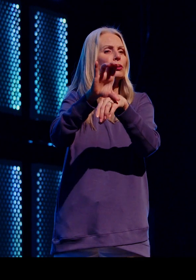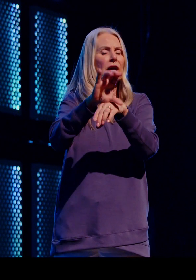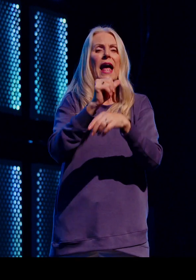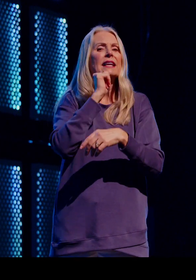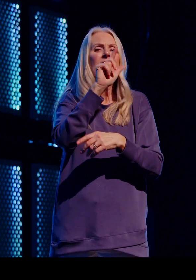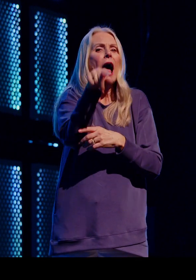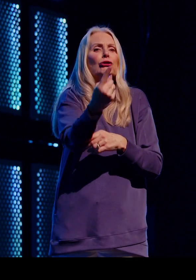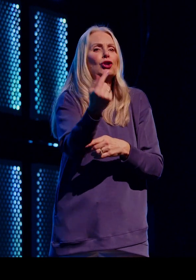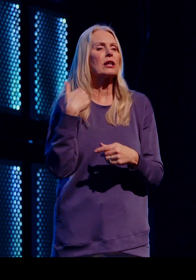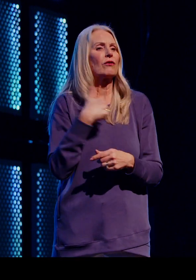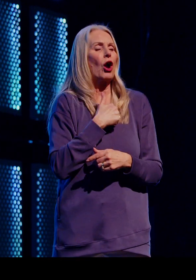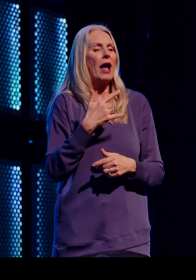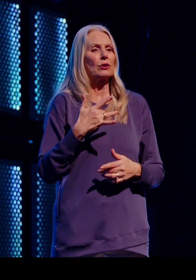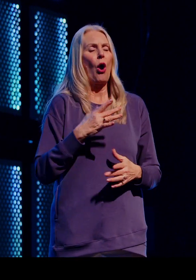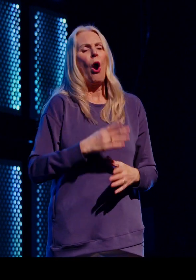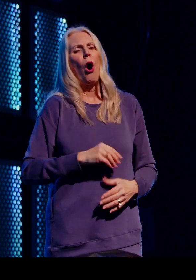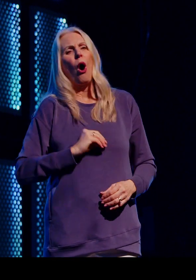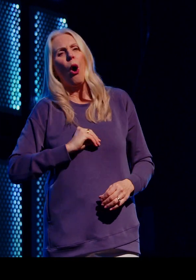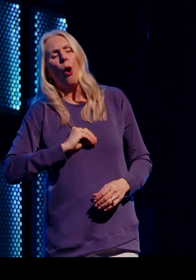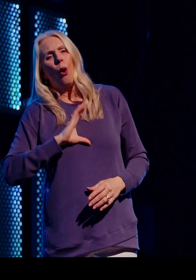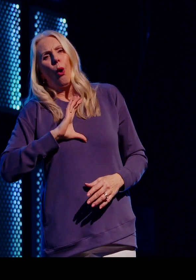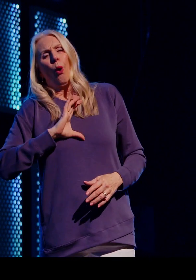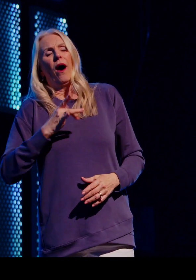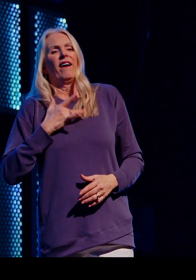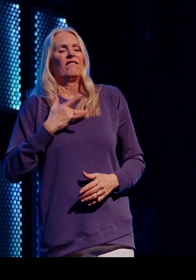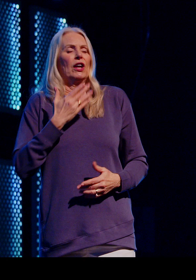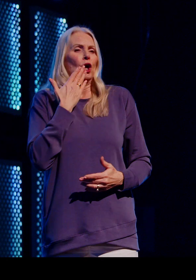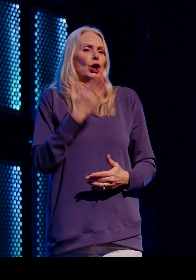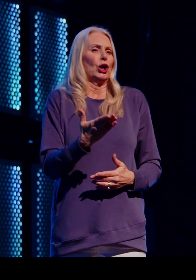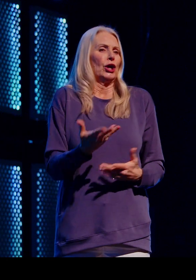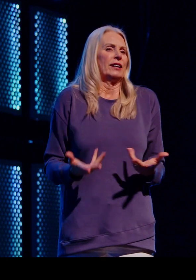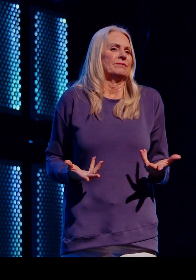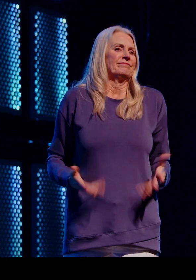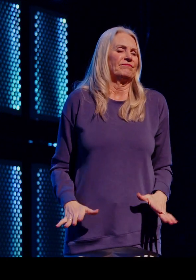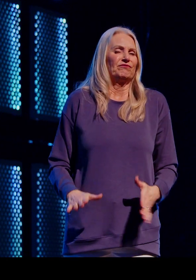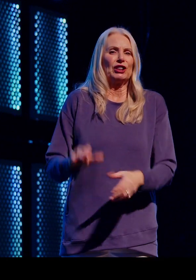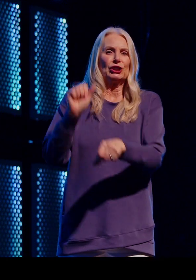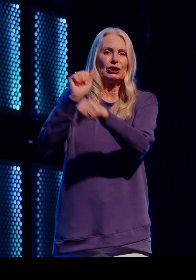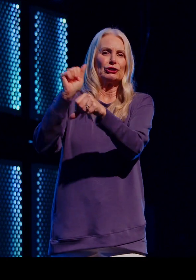just feel good and do all these projects and just come home.